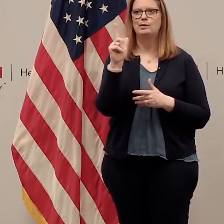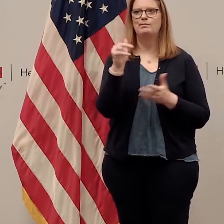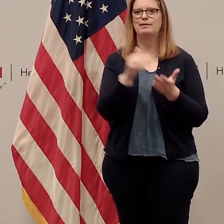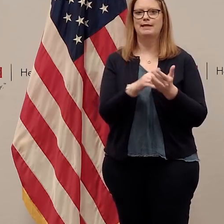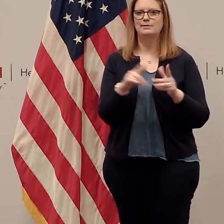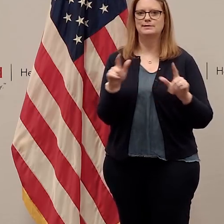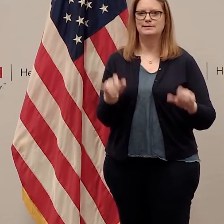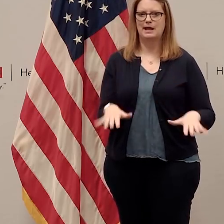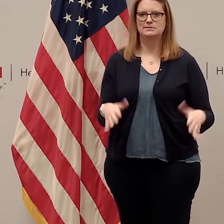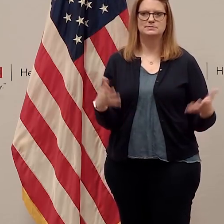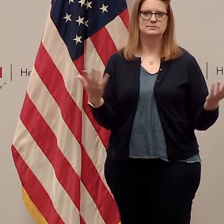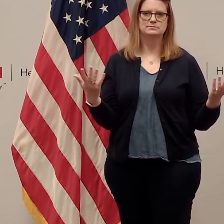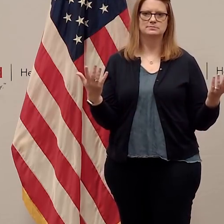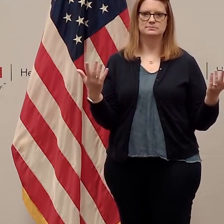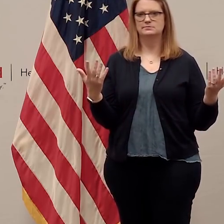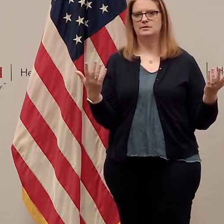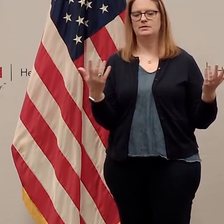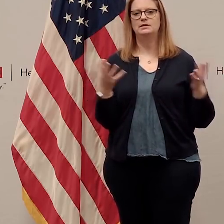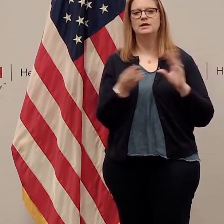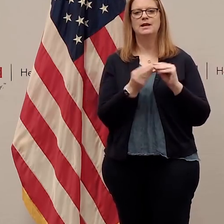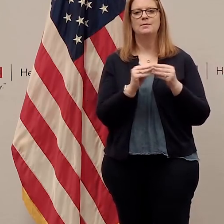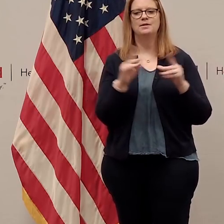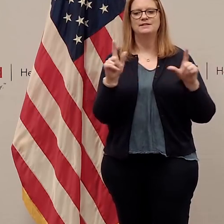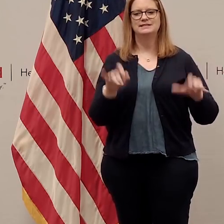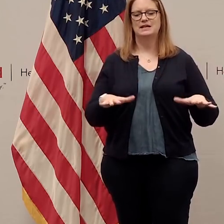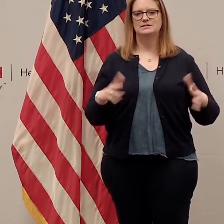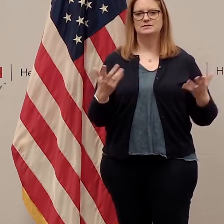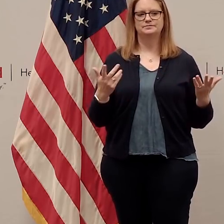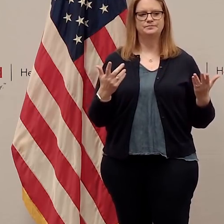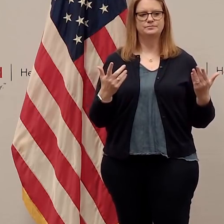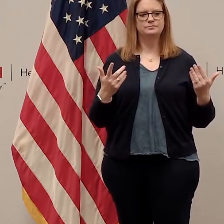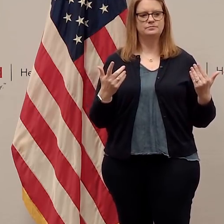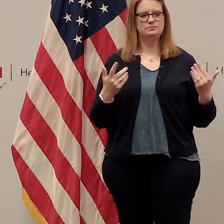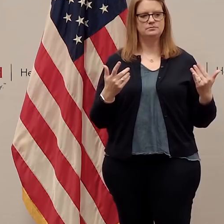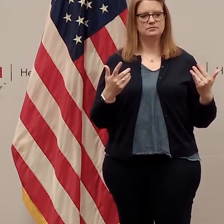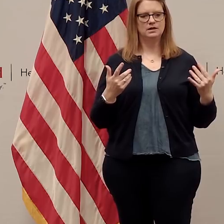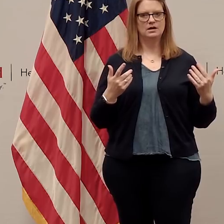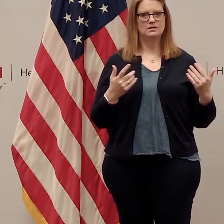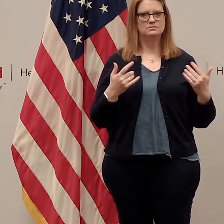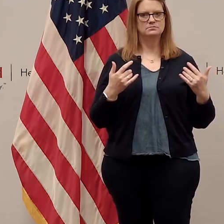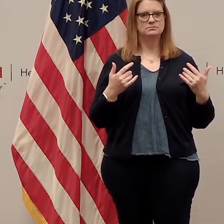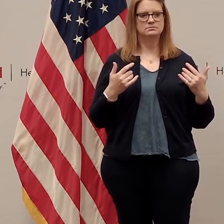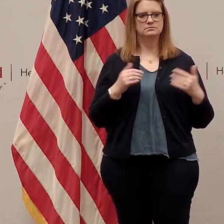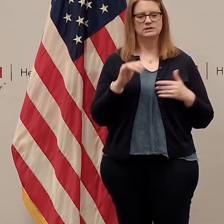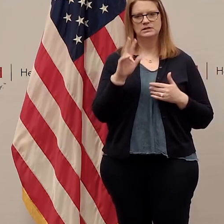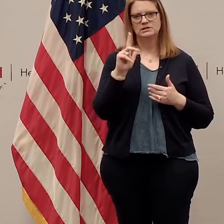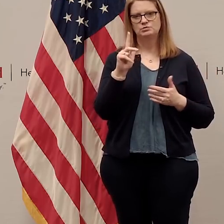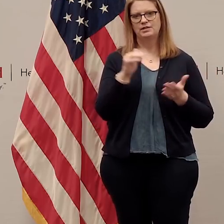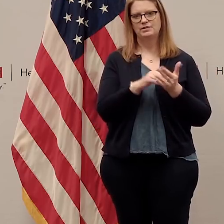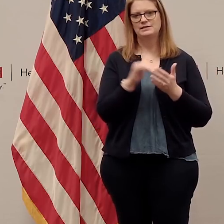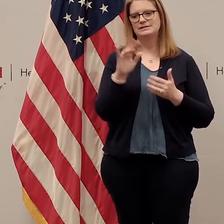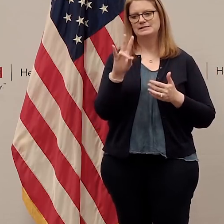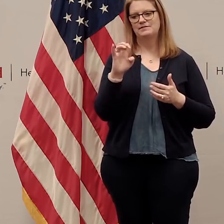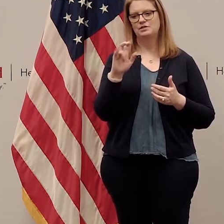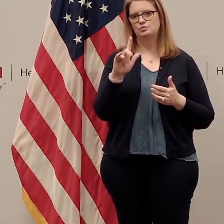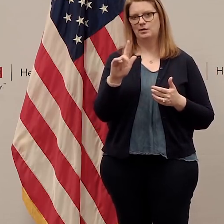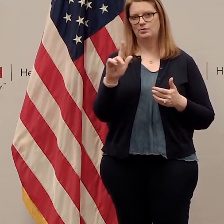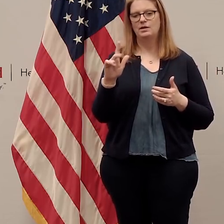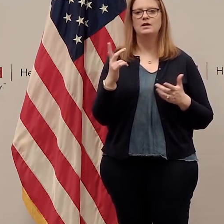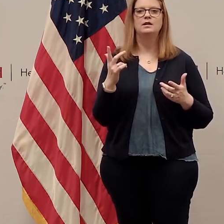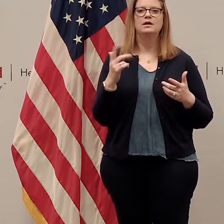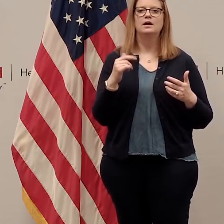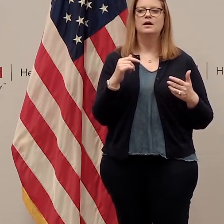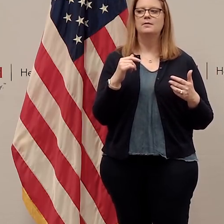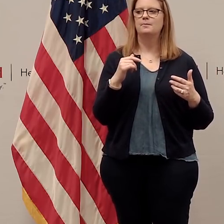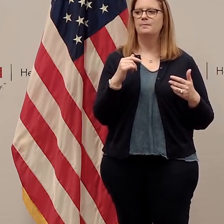23,000 or whatever the number we reported today in terms of number of tests. I mean, we're getting at a scale of testing, 23,723. We're at a scale now